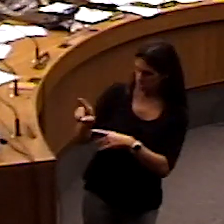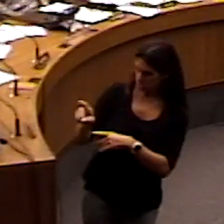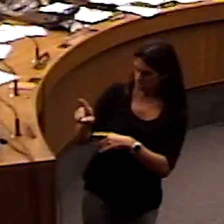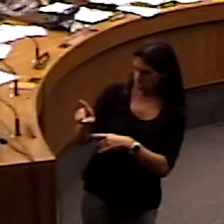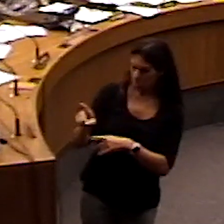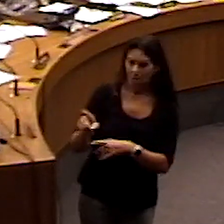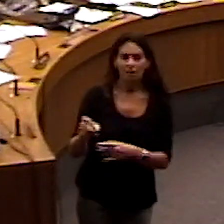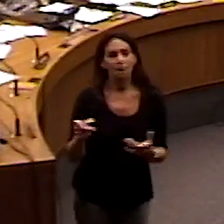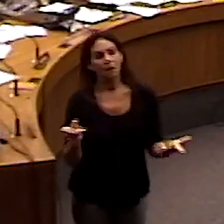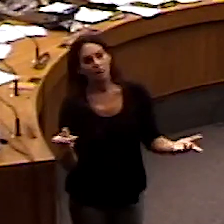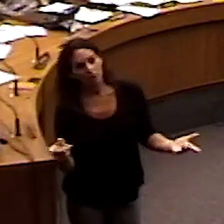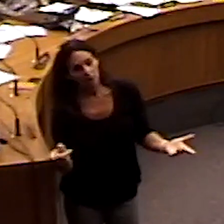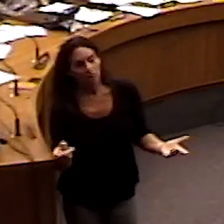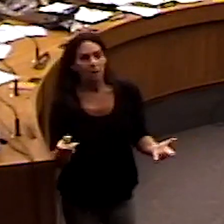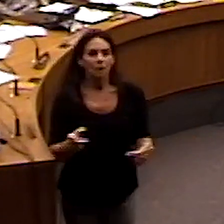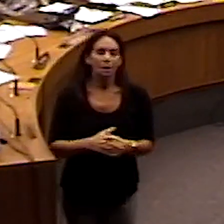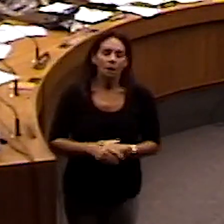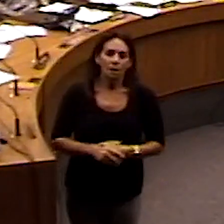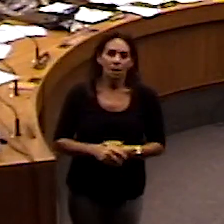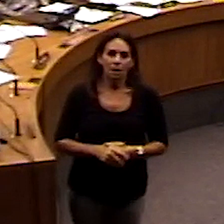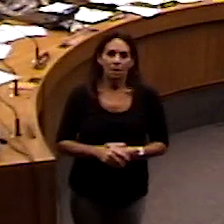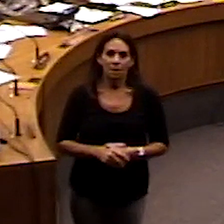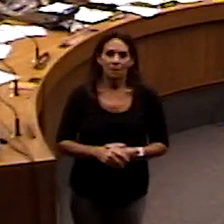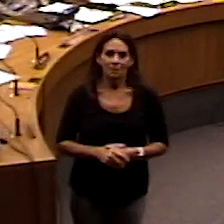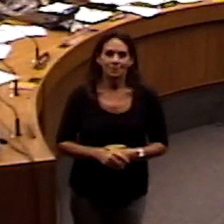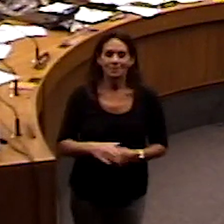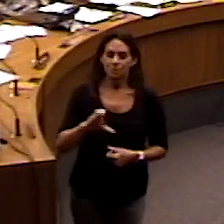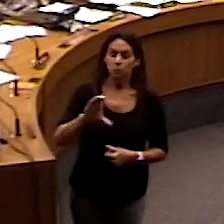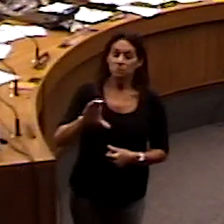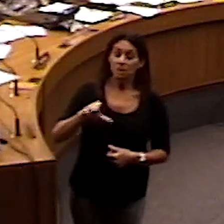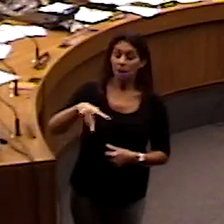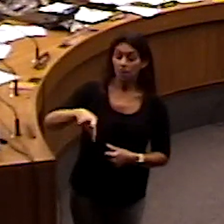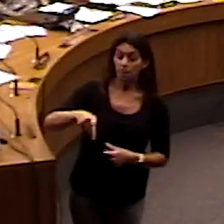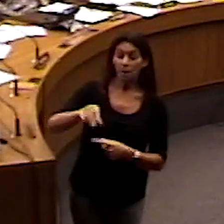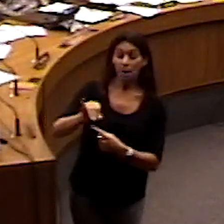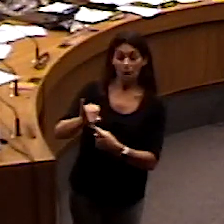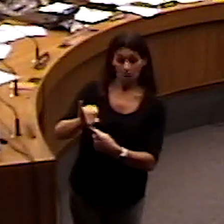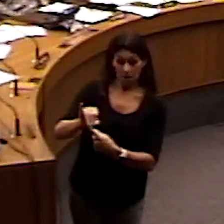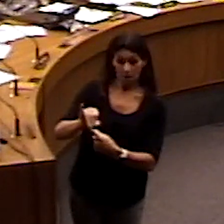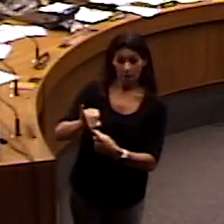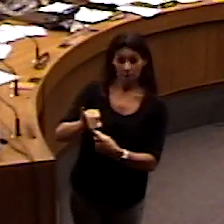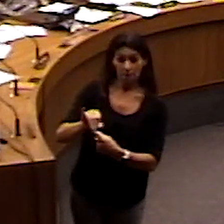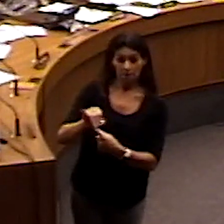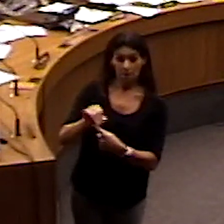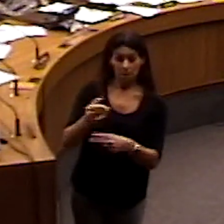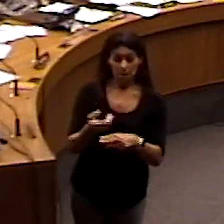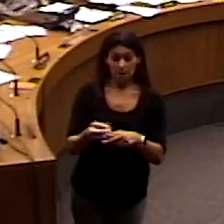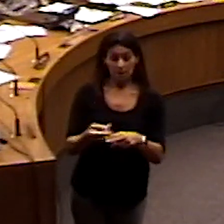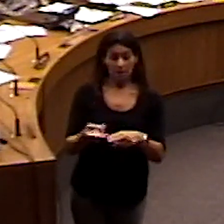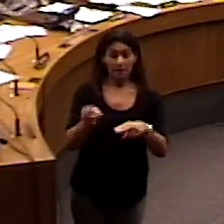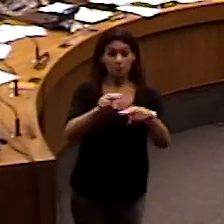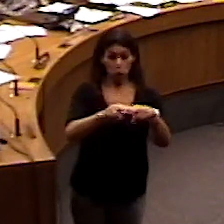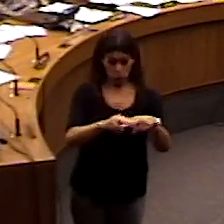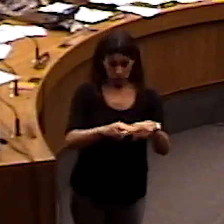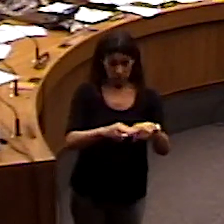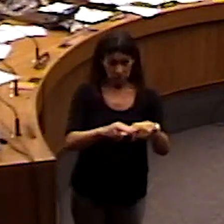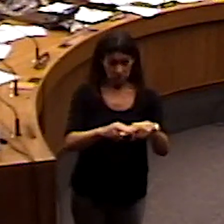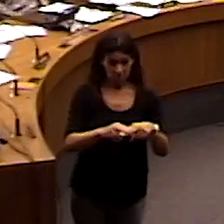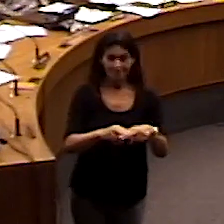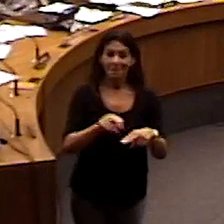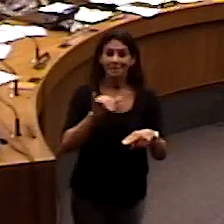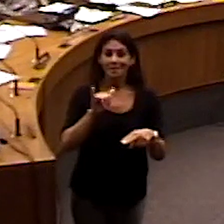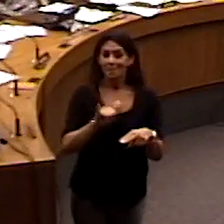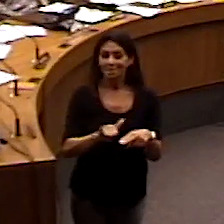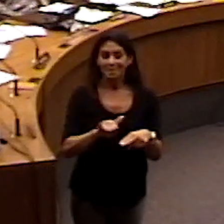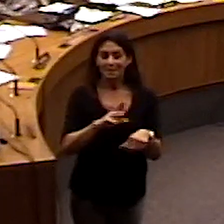Well, again, the CPI increase that they got was a